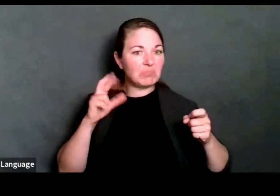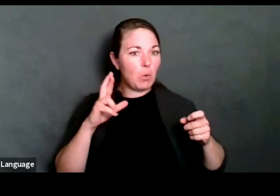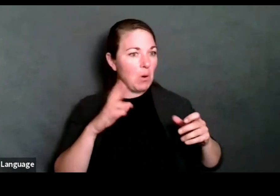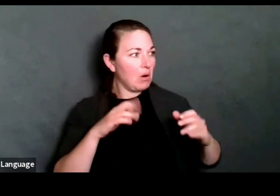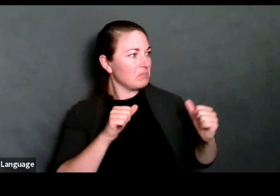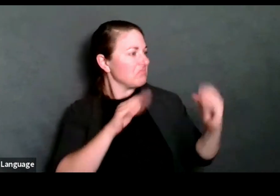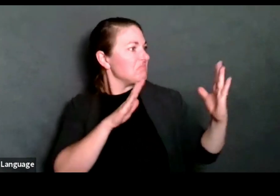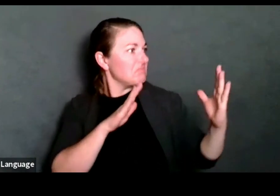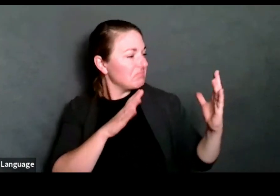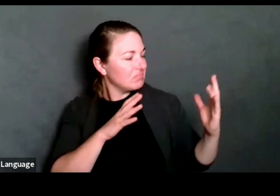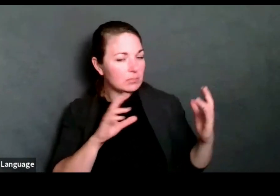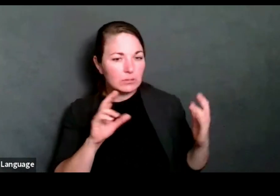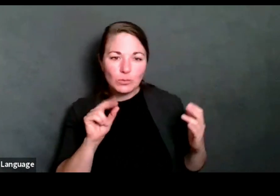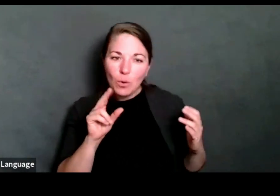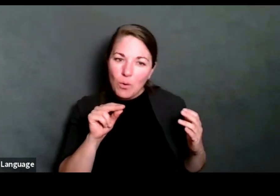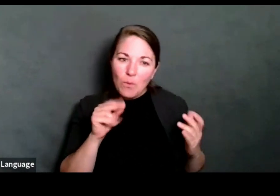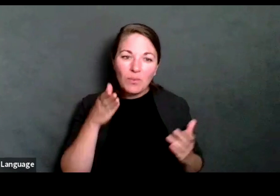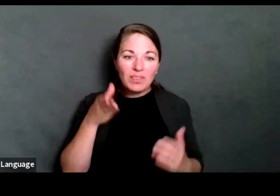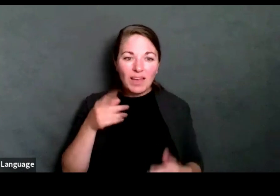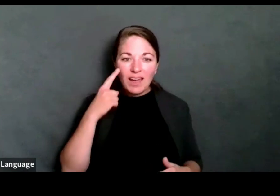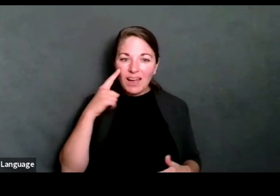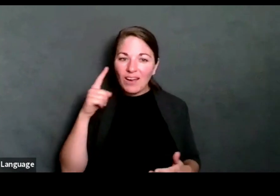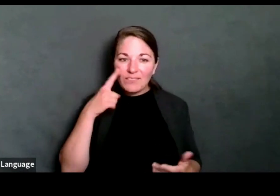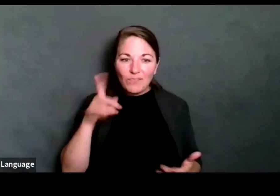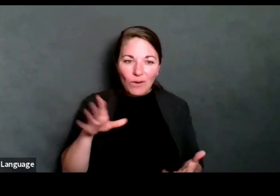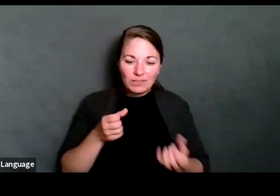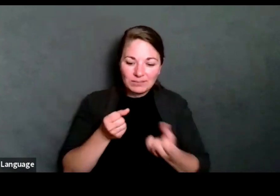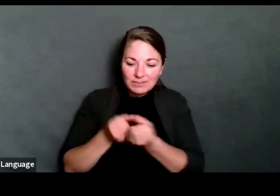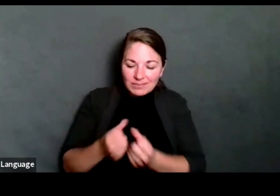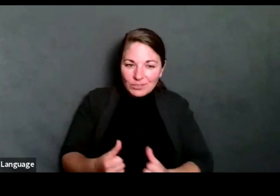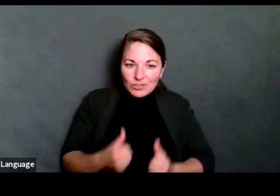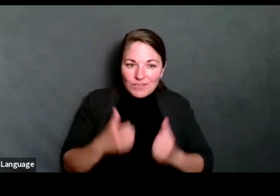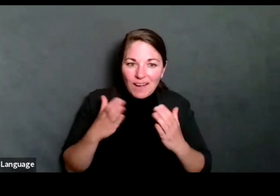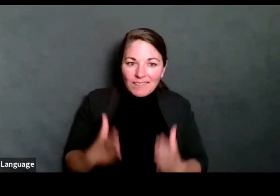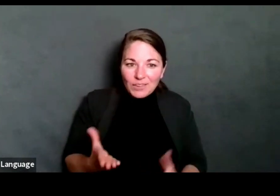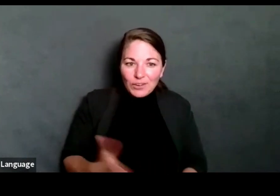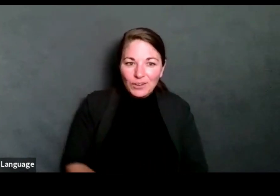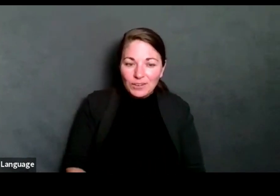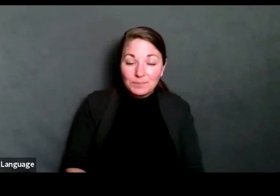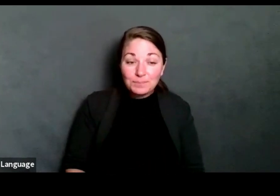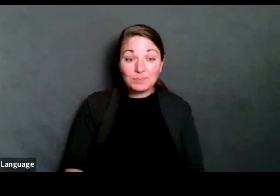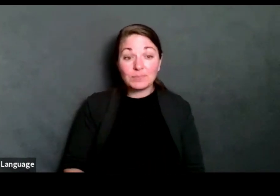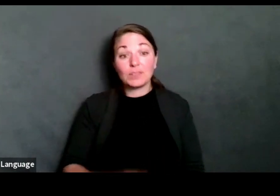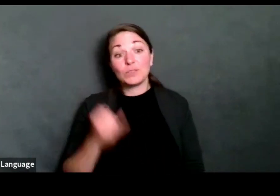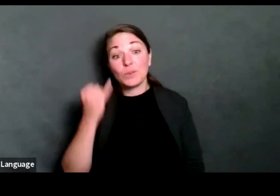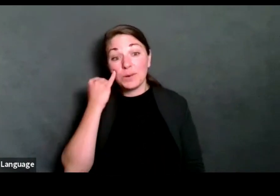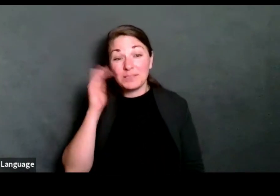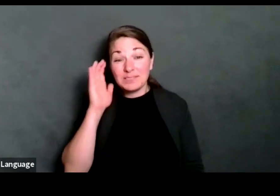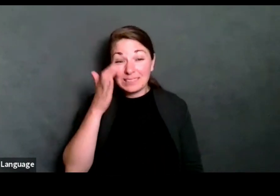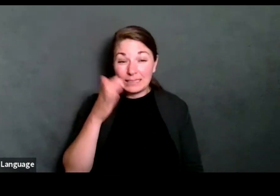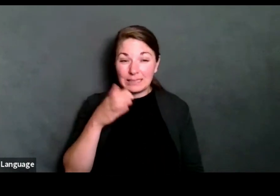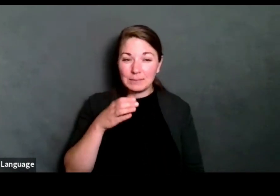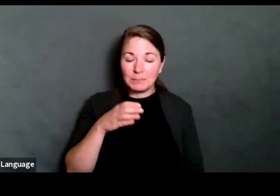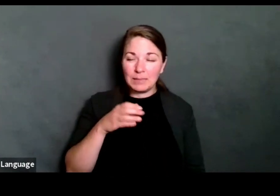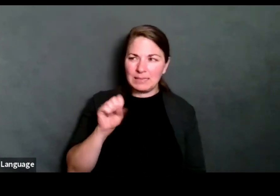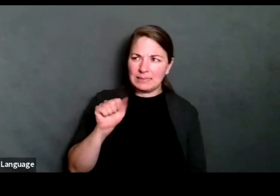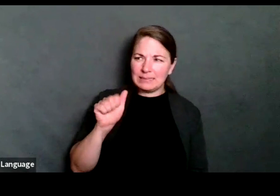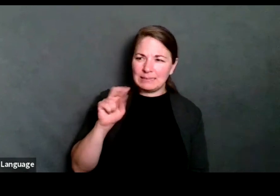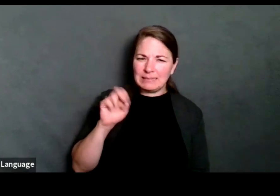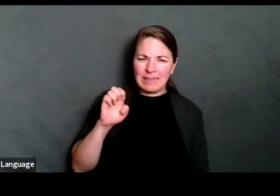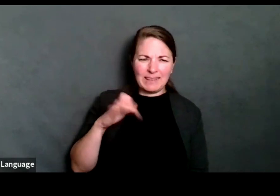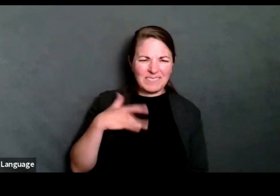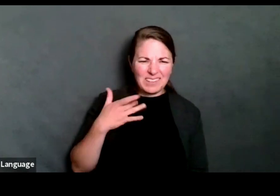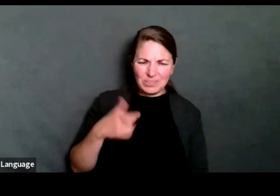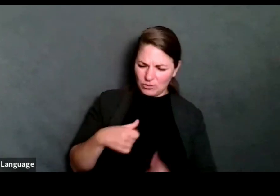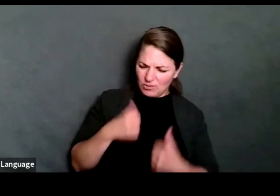We're just there to advocate for the survivor. So if you're getting the sense that the survivor doesn't want to say something to you, perhaps